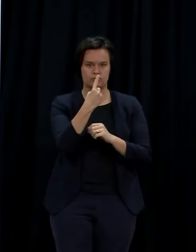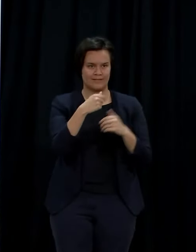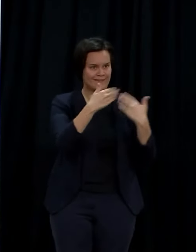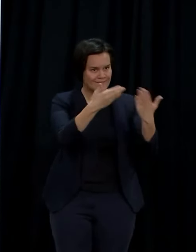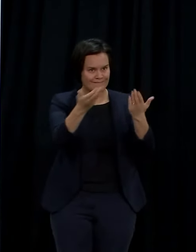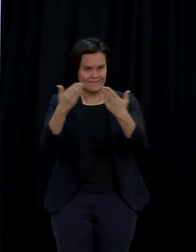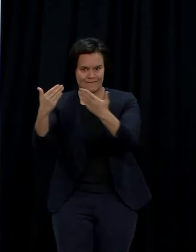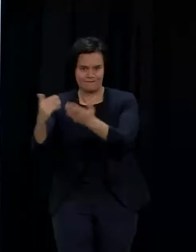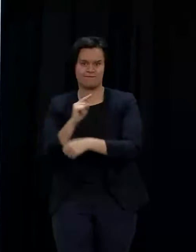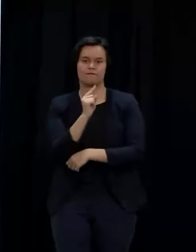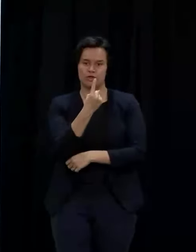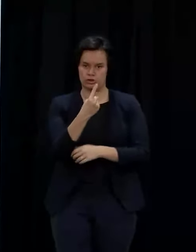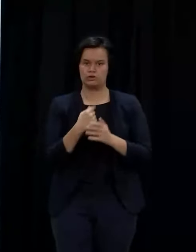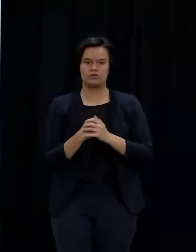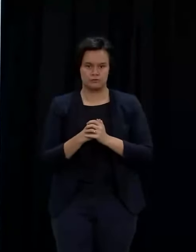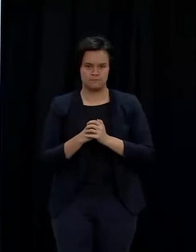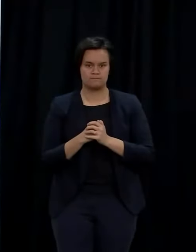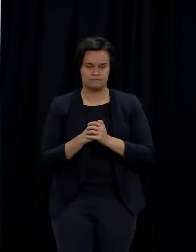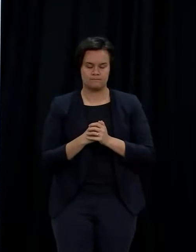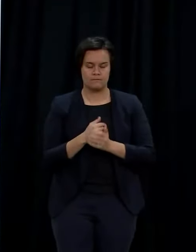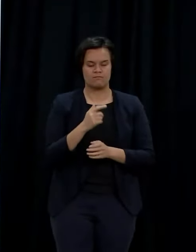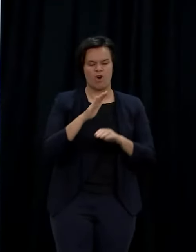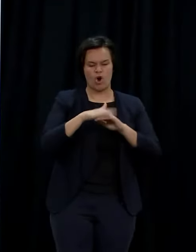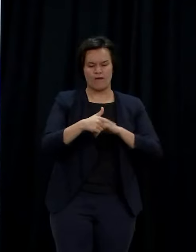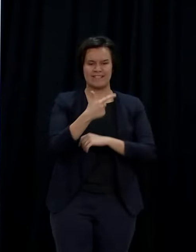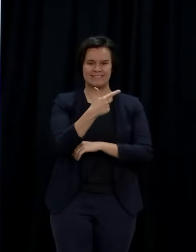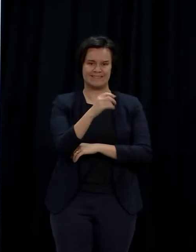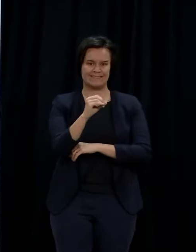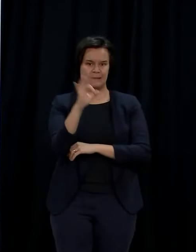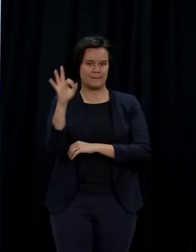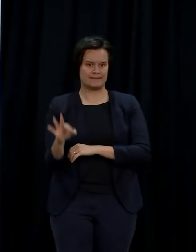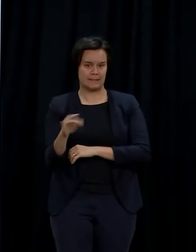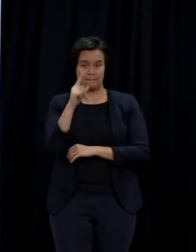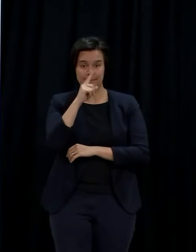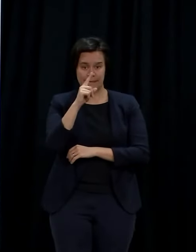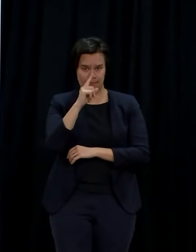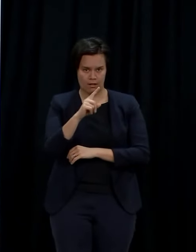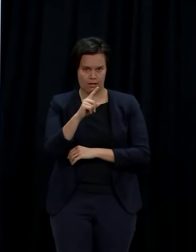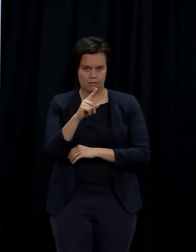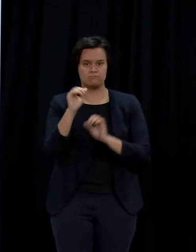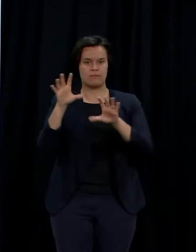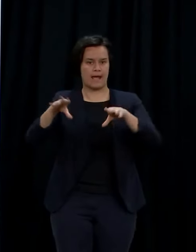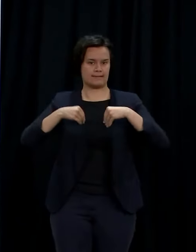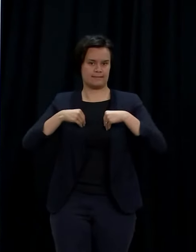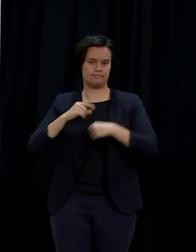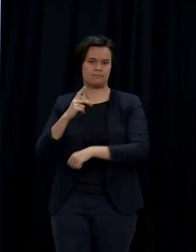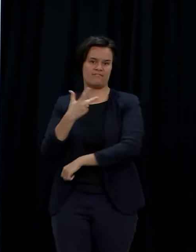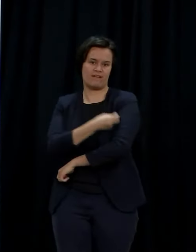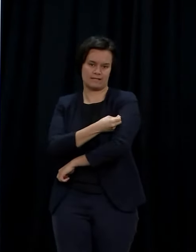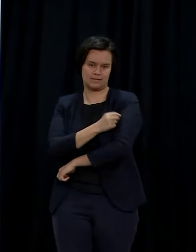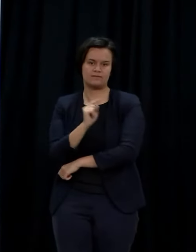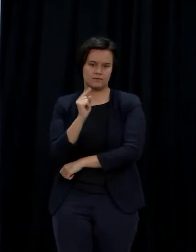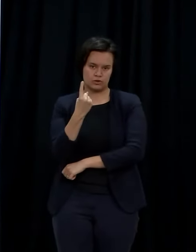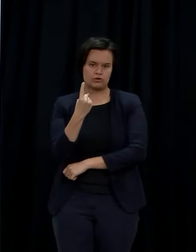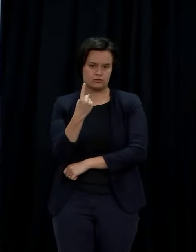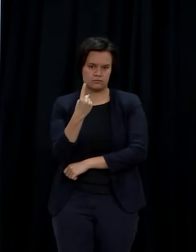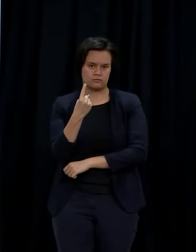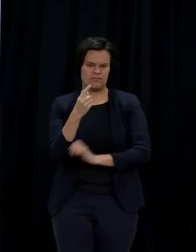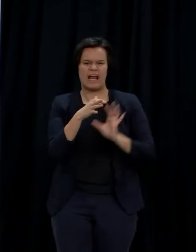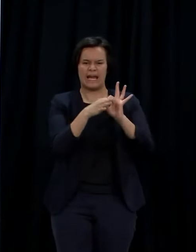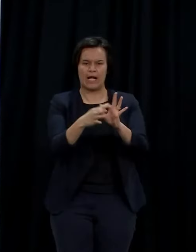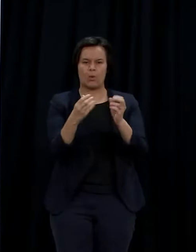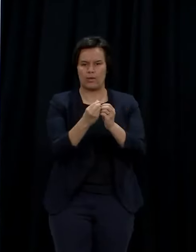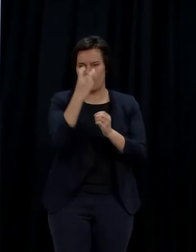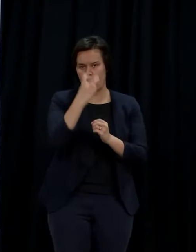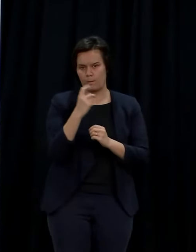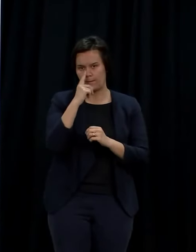vaccination was rolled out, first doses were over 70%. And that's exactly why that was prioritised. Of course, we put an